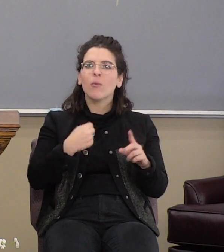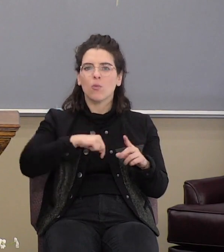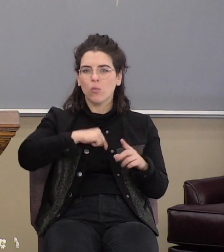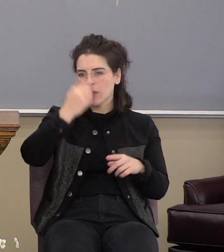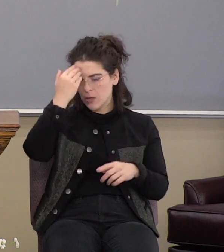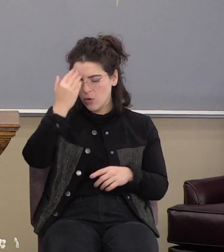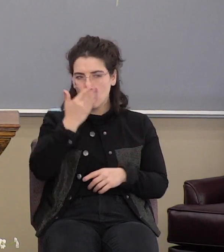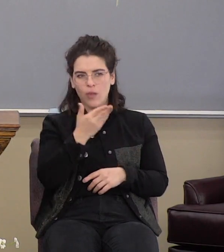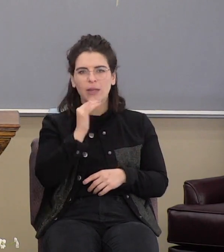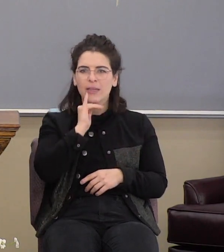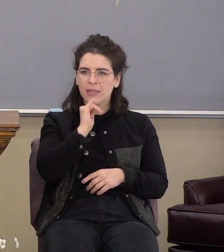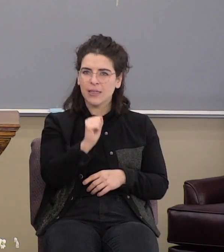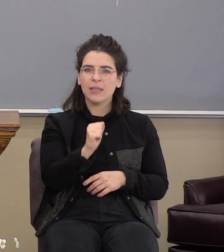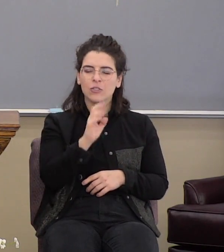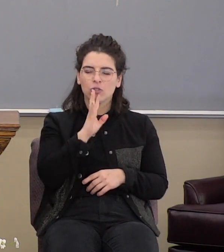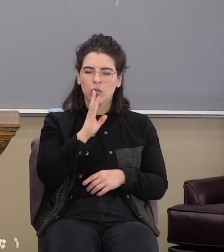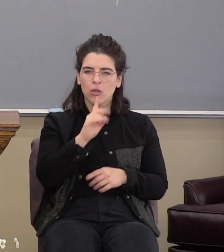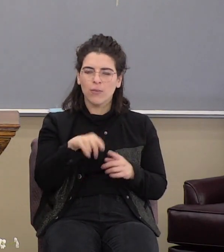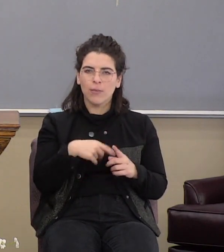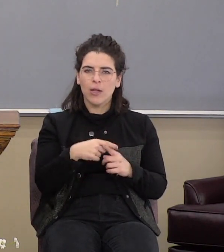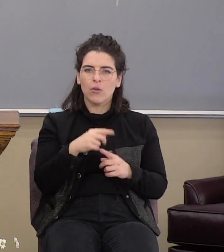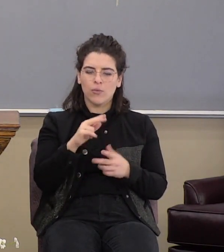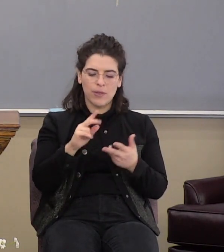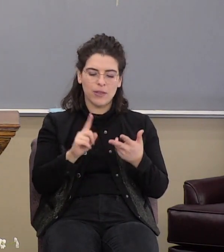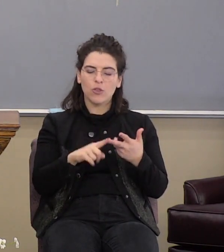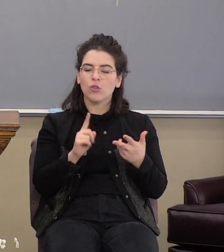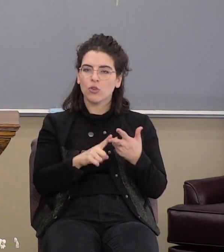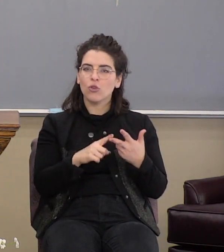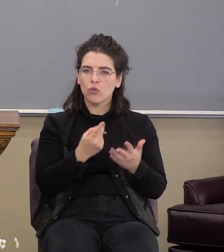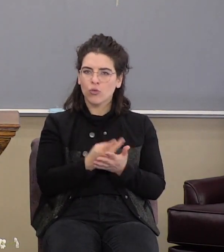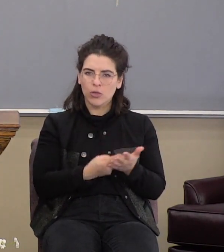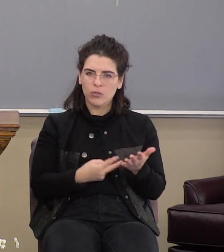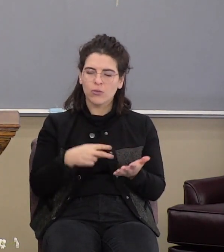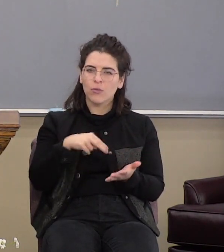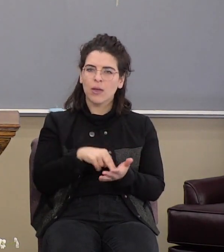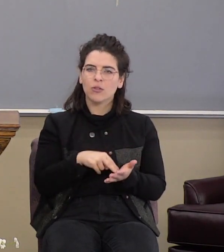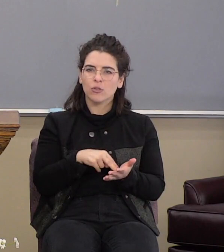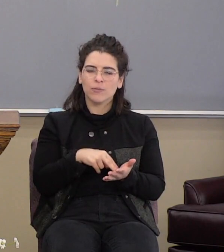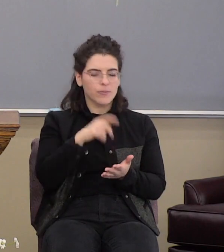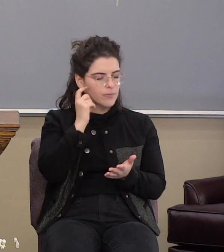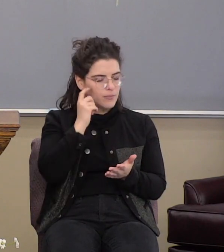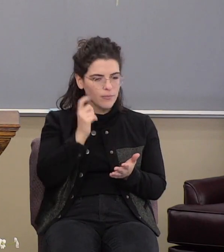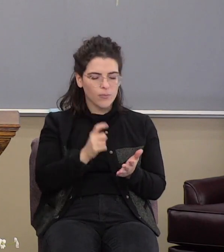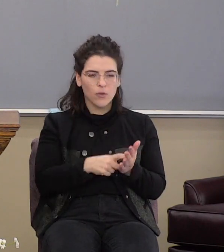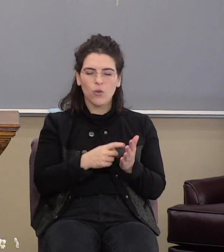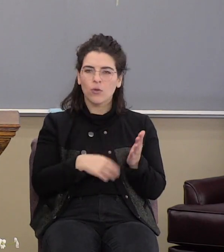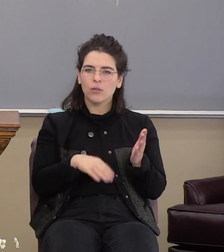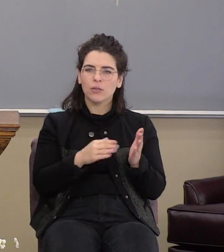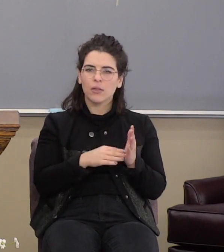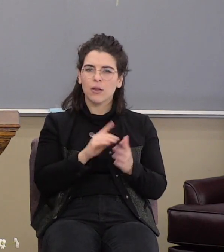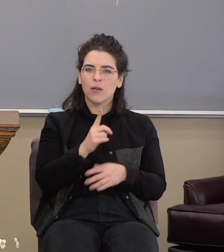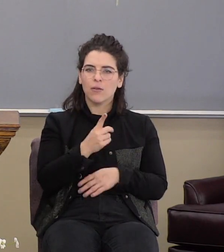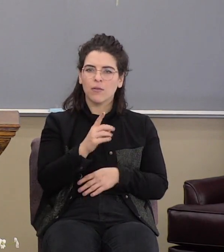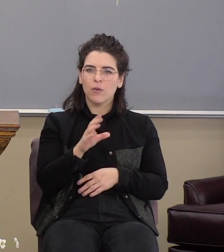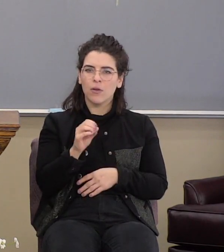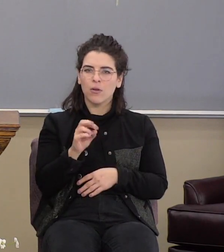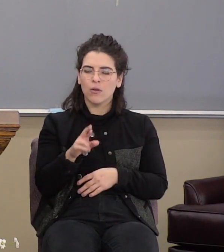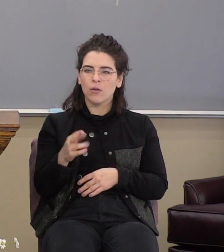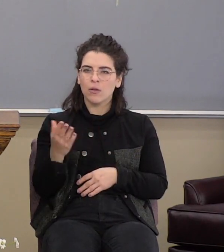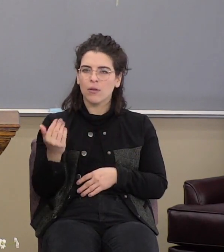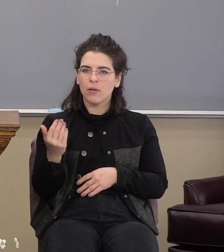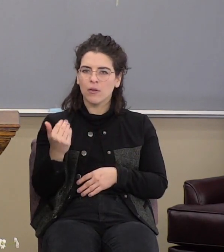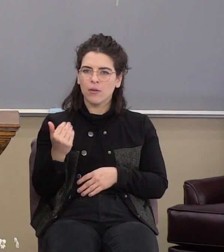is referring to that third resurrection. Notice once again, 1 Corinthians 15 and